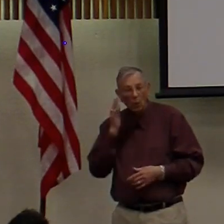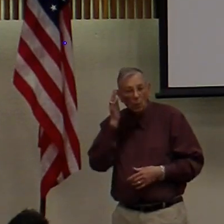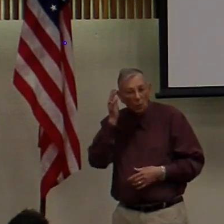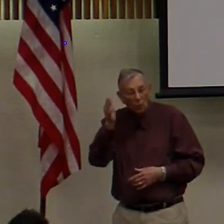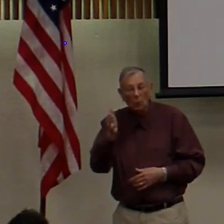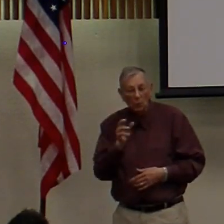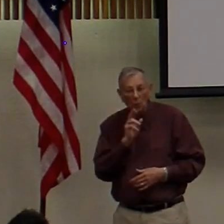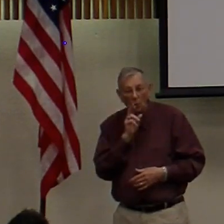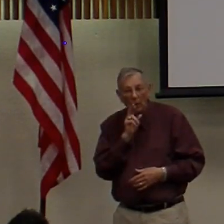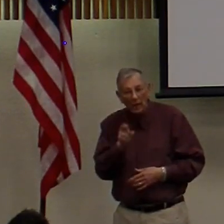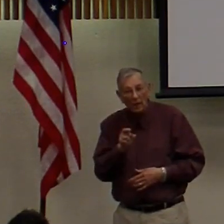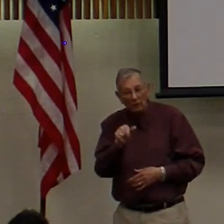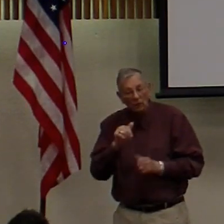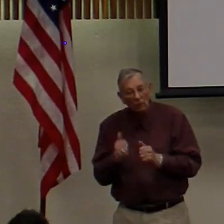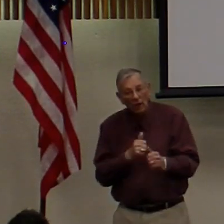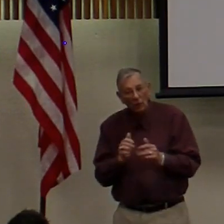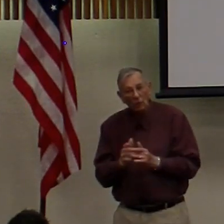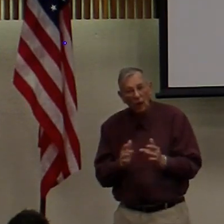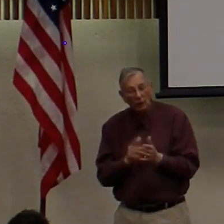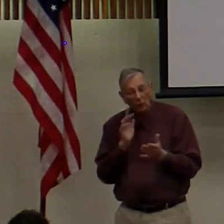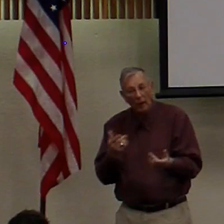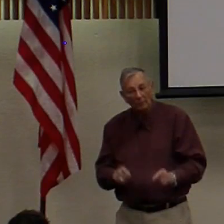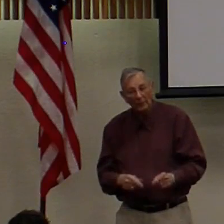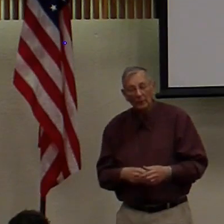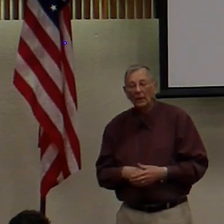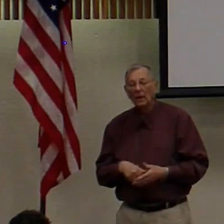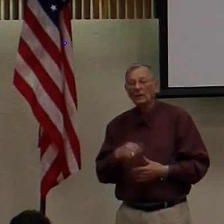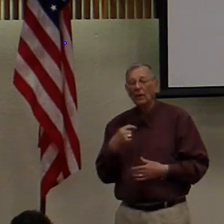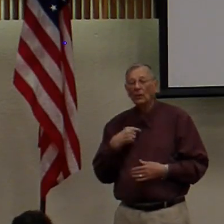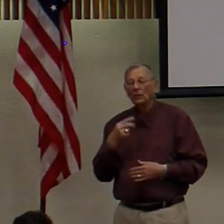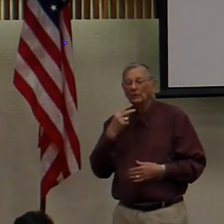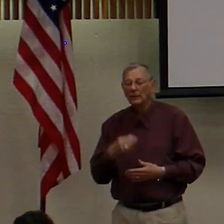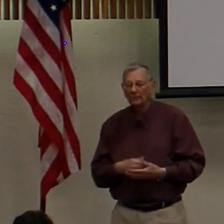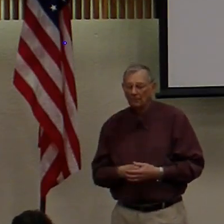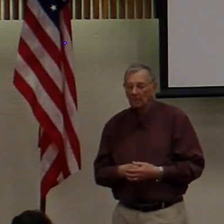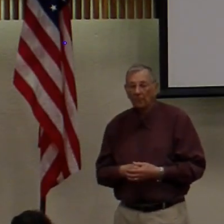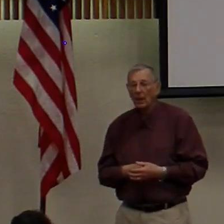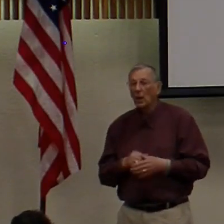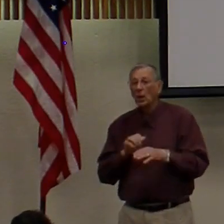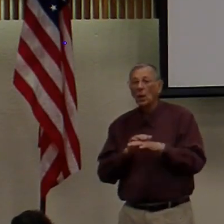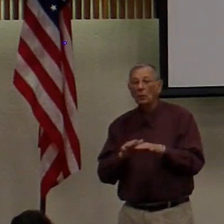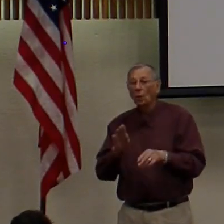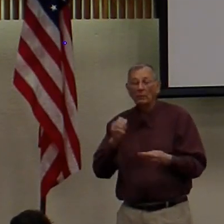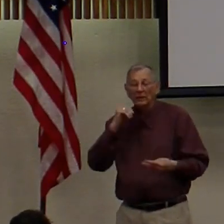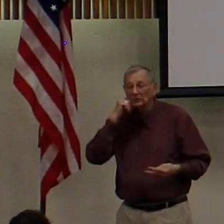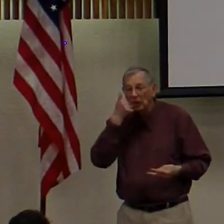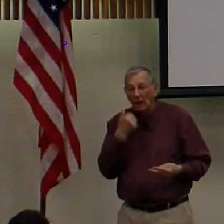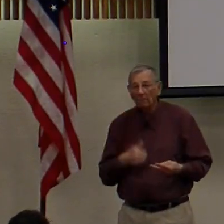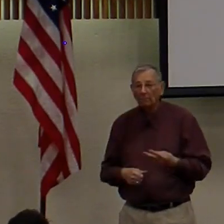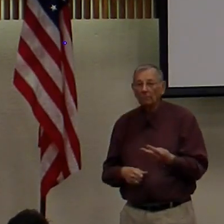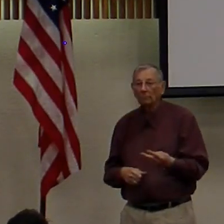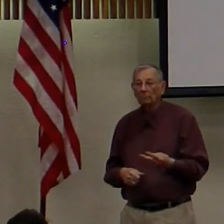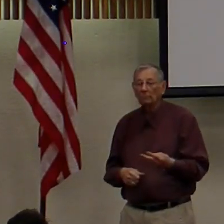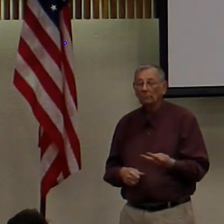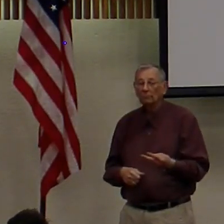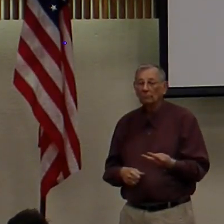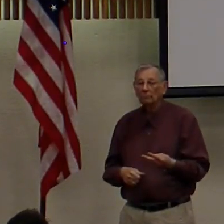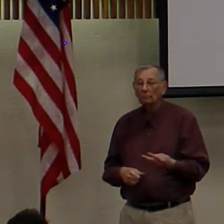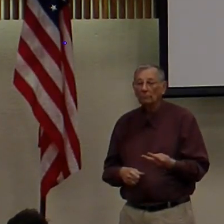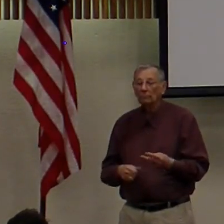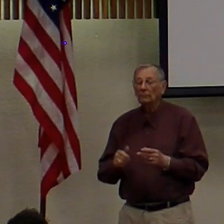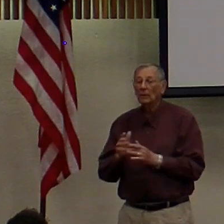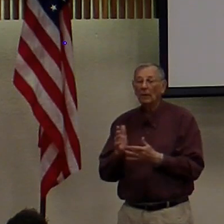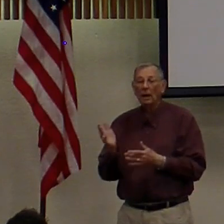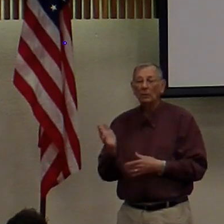reality for those who follow Christ. Another one that we see here, don't be ashamed. The Bible